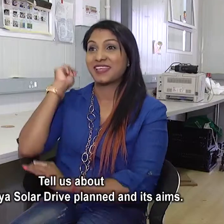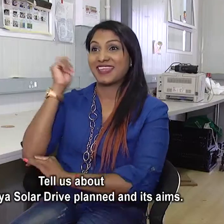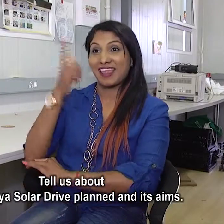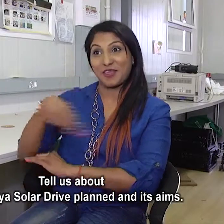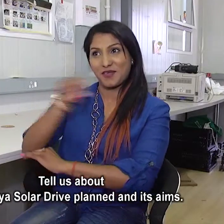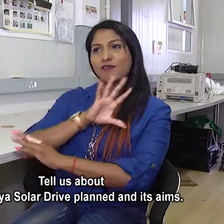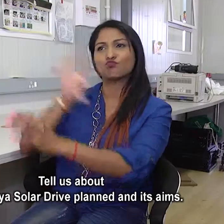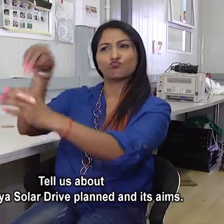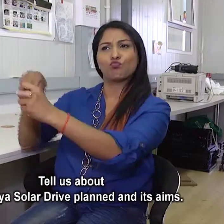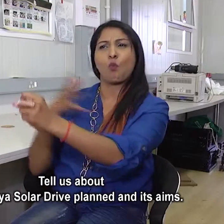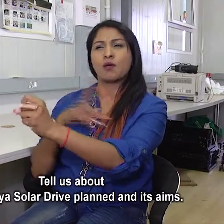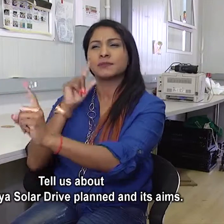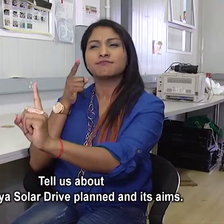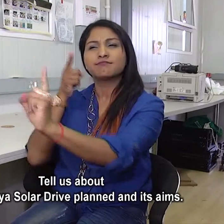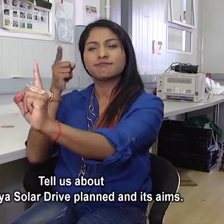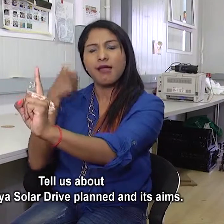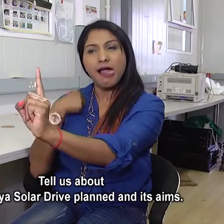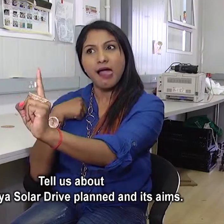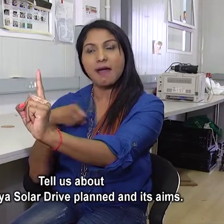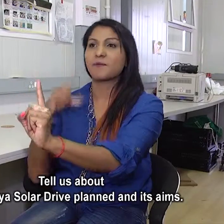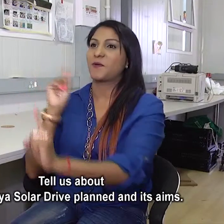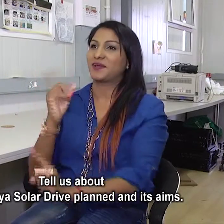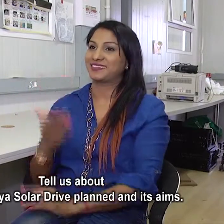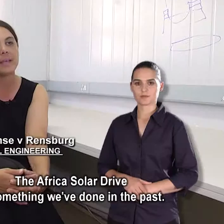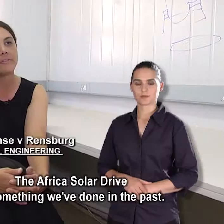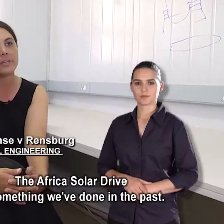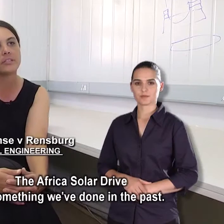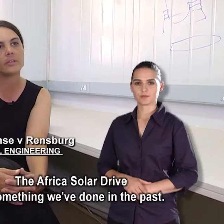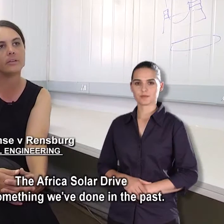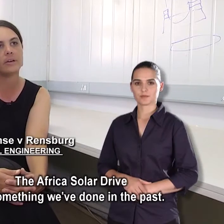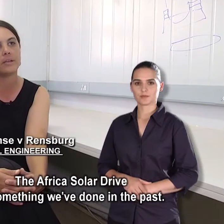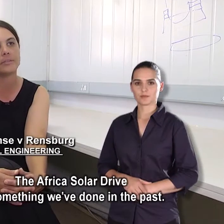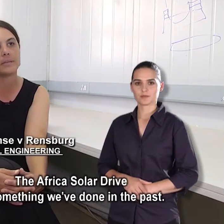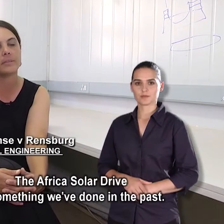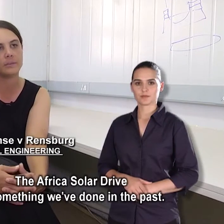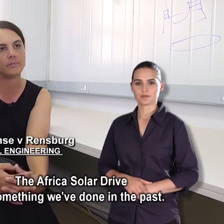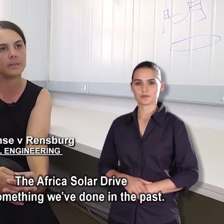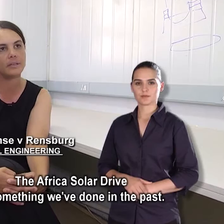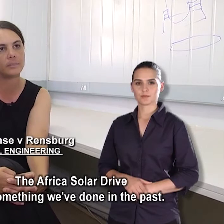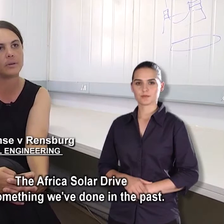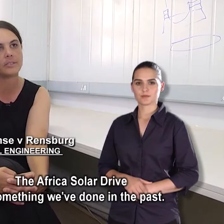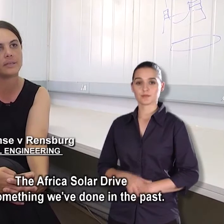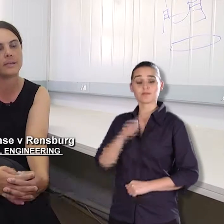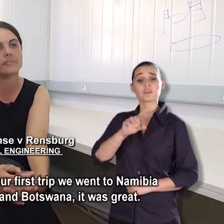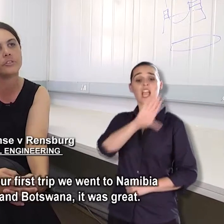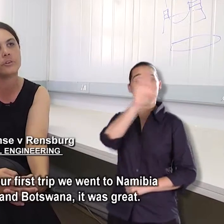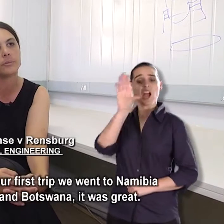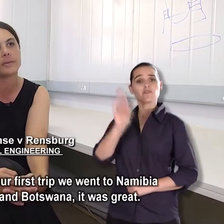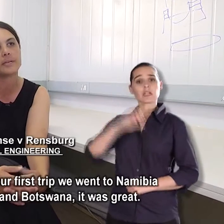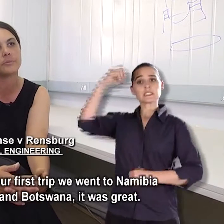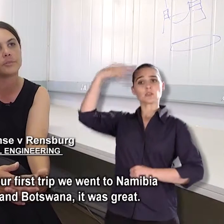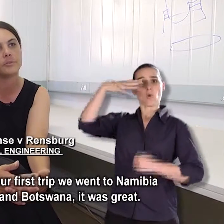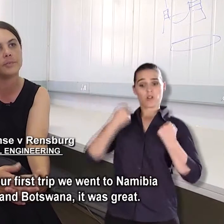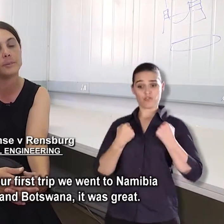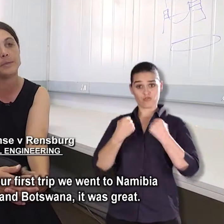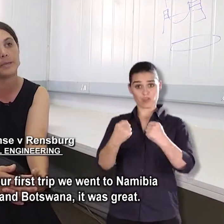Tell us about the Kenya Solar Drive planned and its aims. The African Solar Drive is something that we've done in the past. In our first trip, we